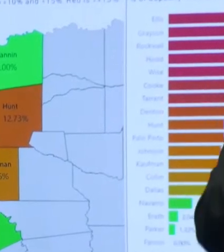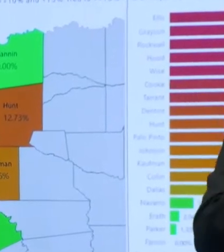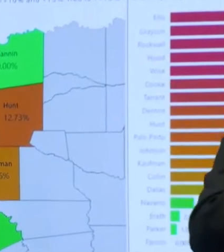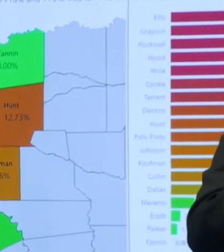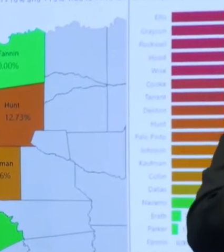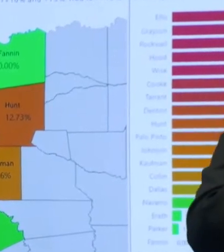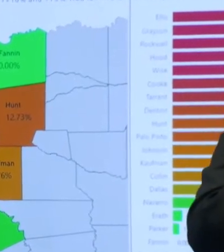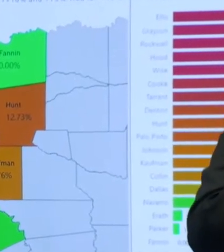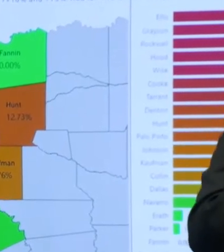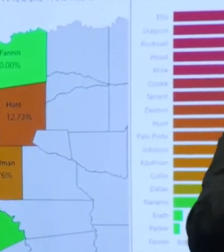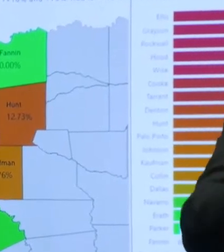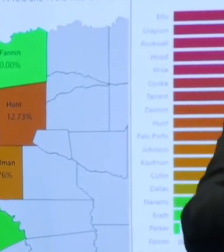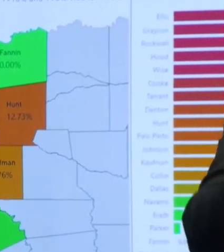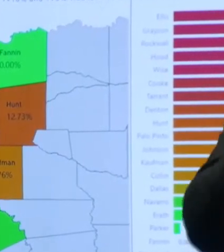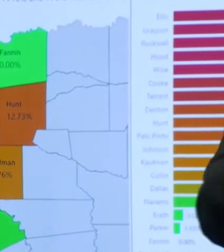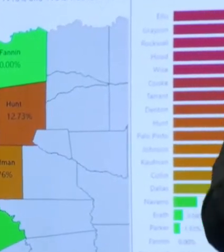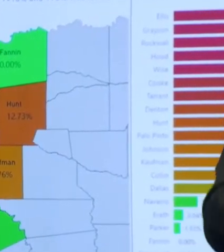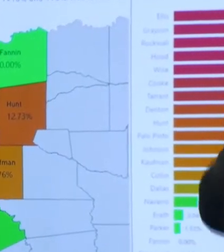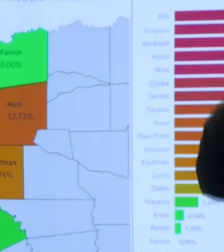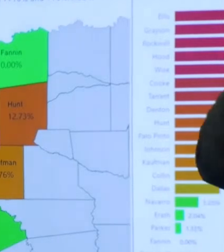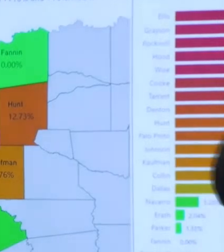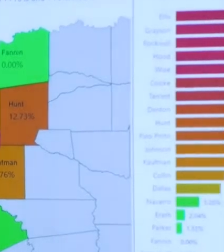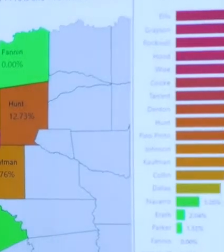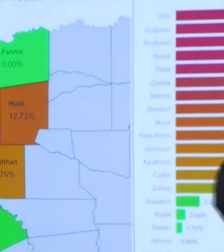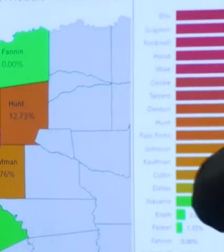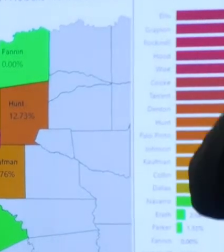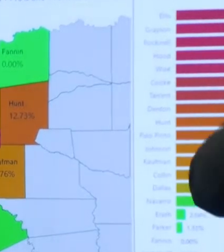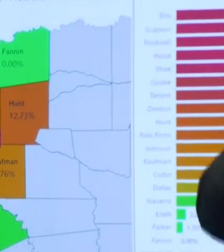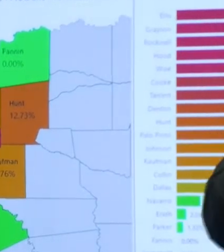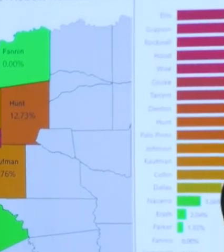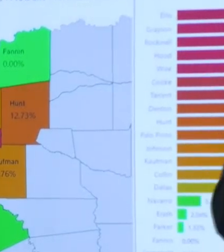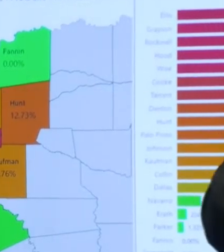trajectory, and the way these trajectories work, and we're going to see that